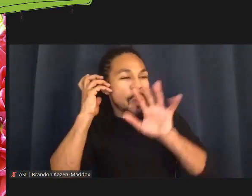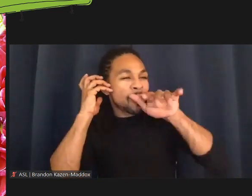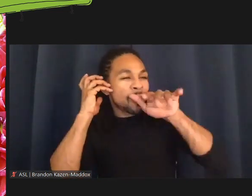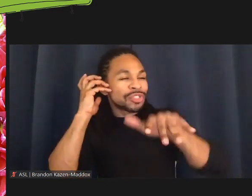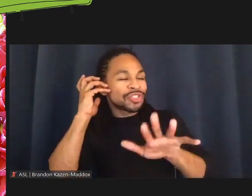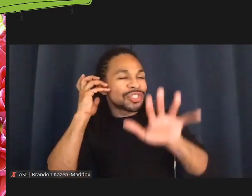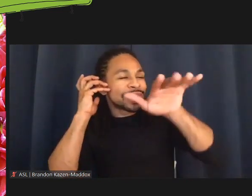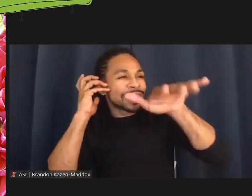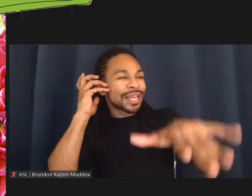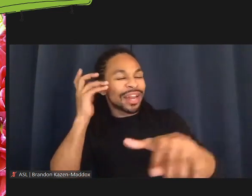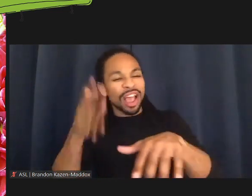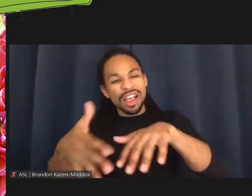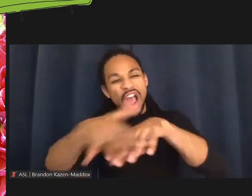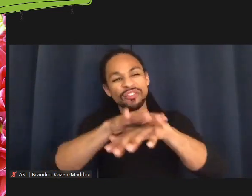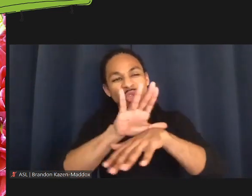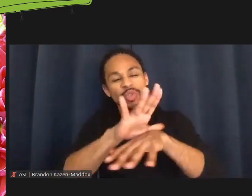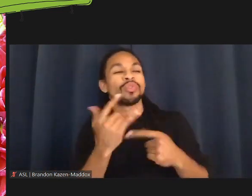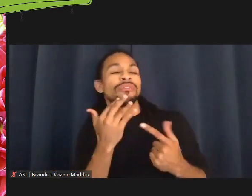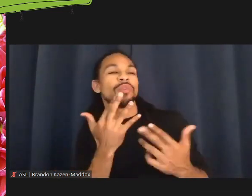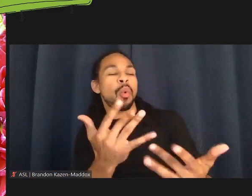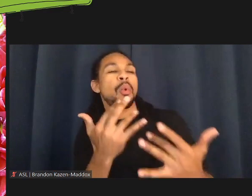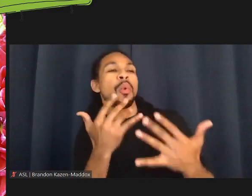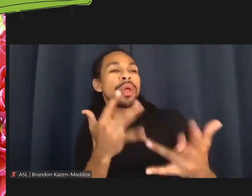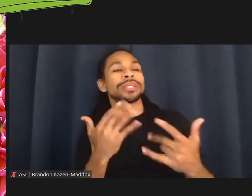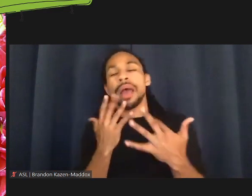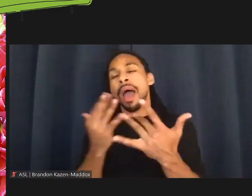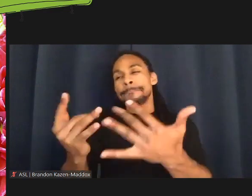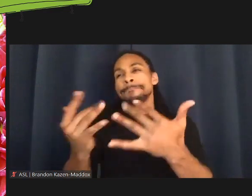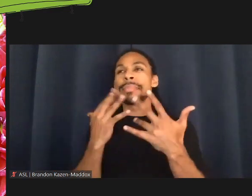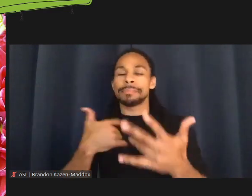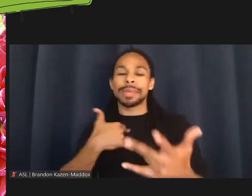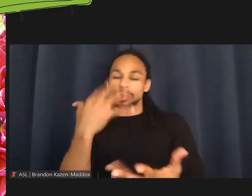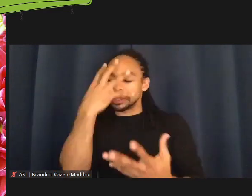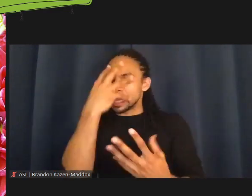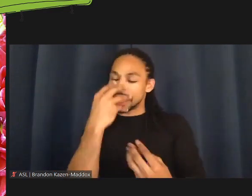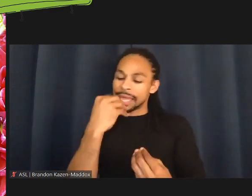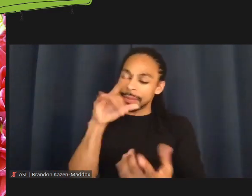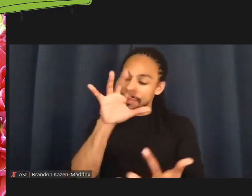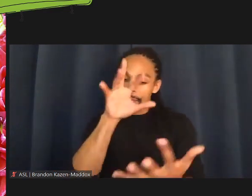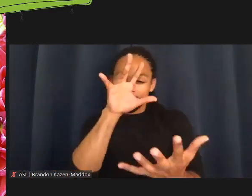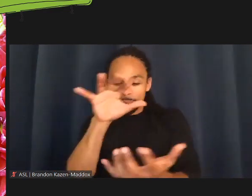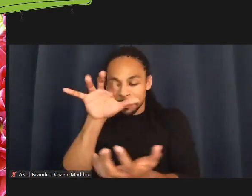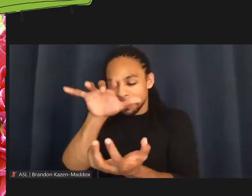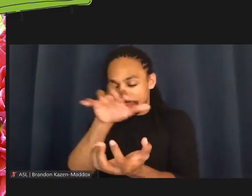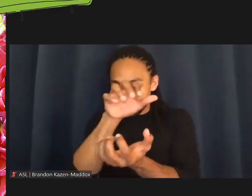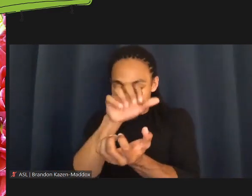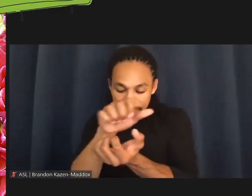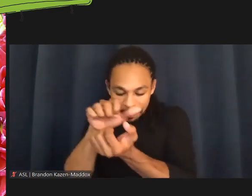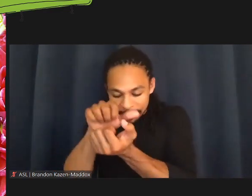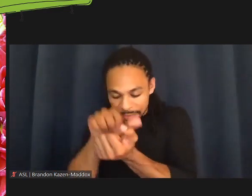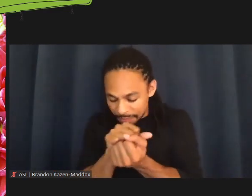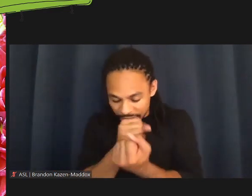voice, humming me to sleep, free and free and free.